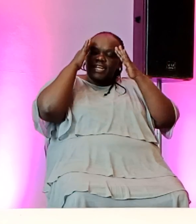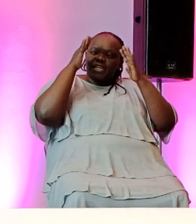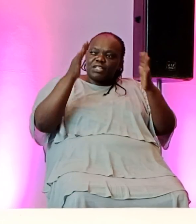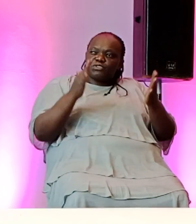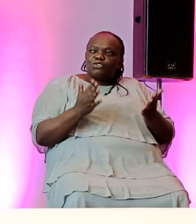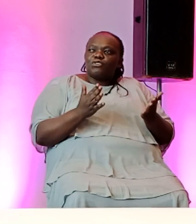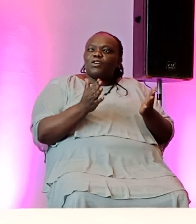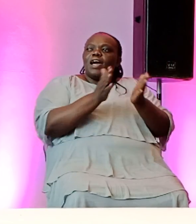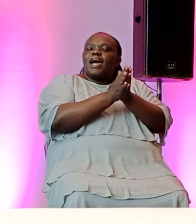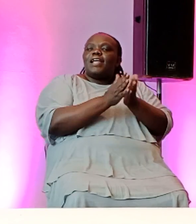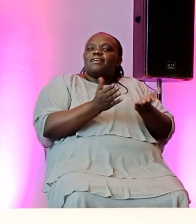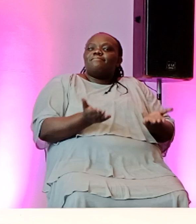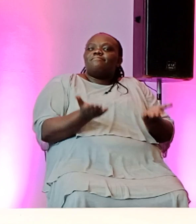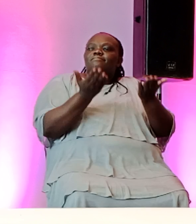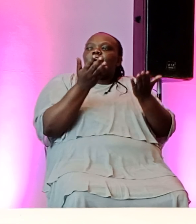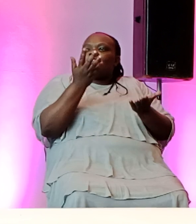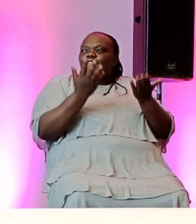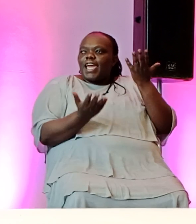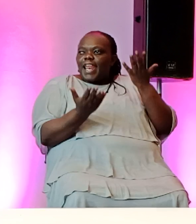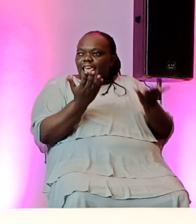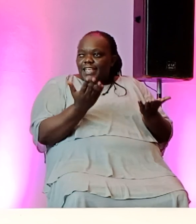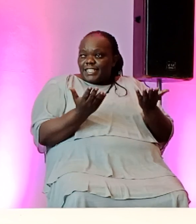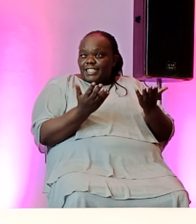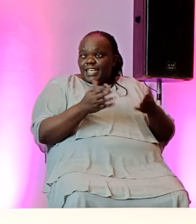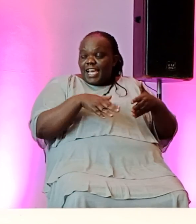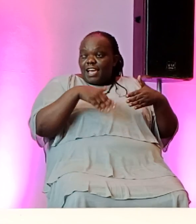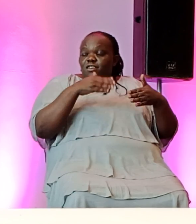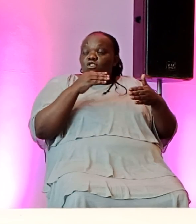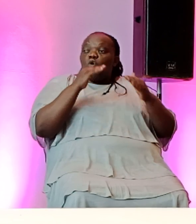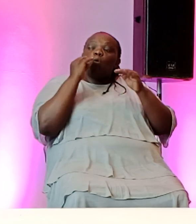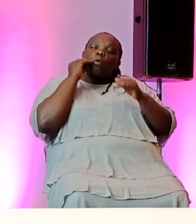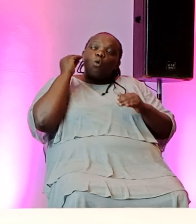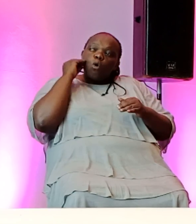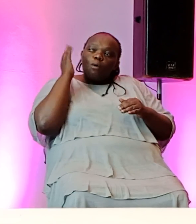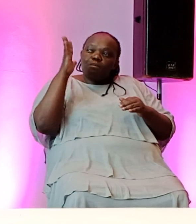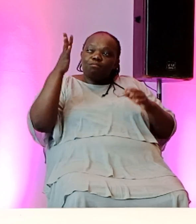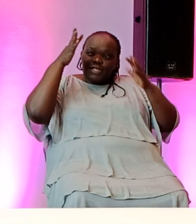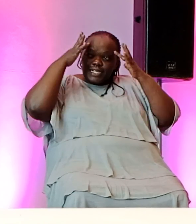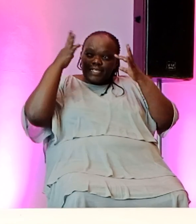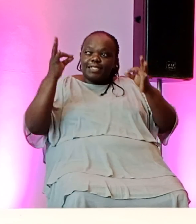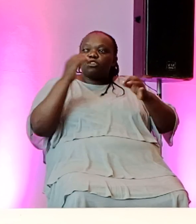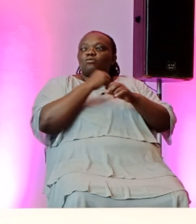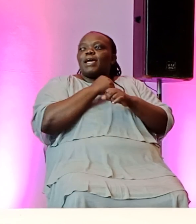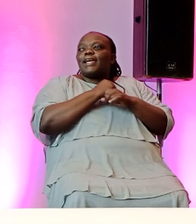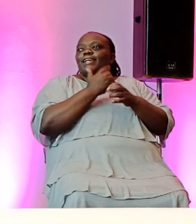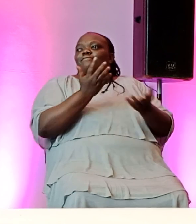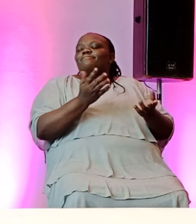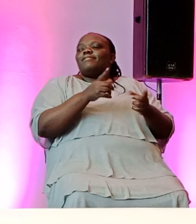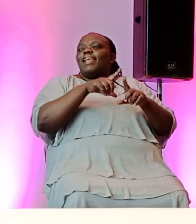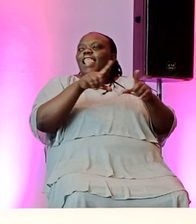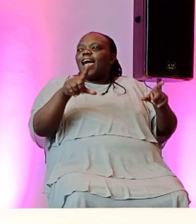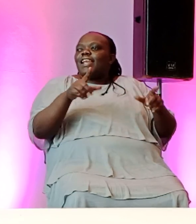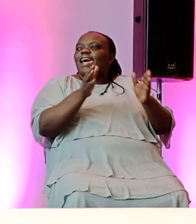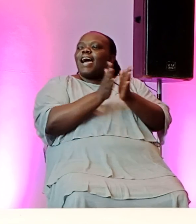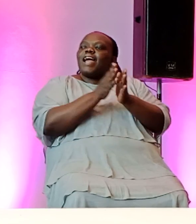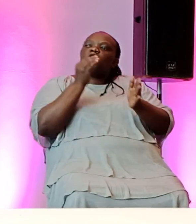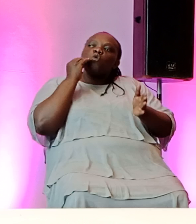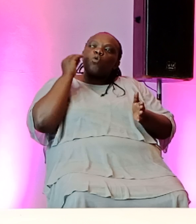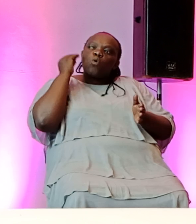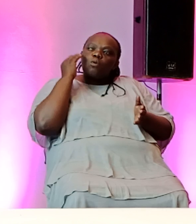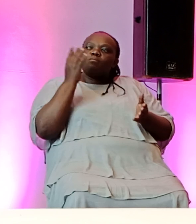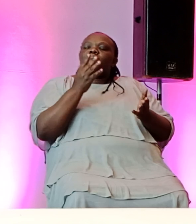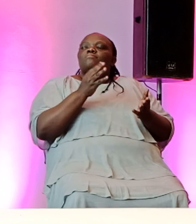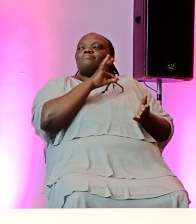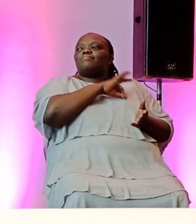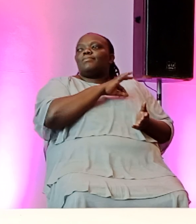dedication, and improve fairness within households, including decision-making over land and household